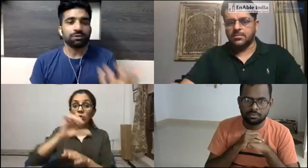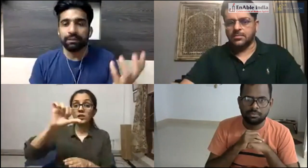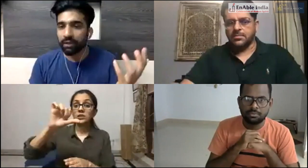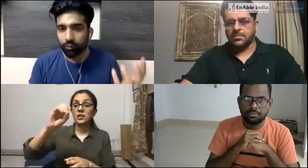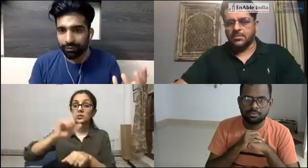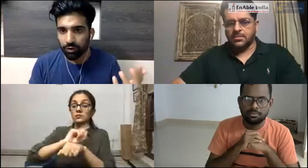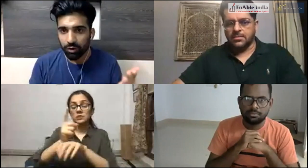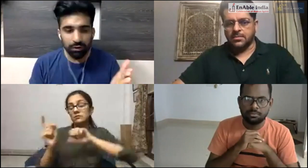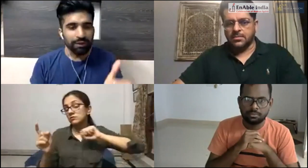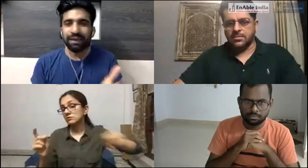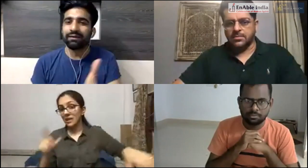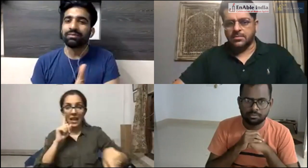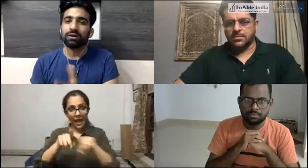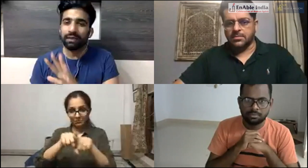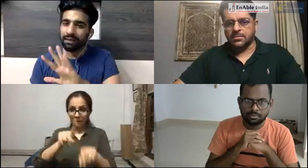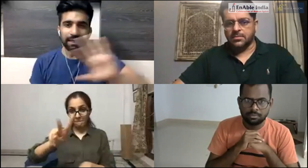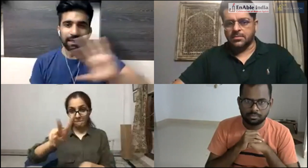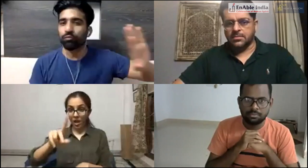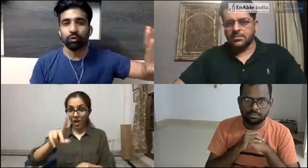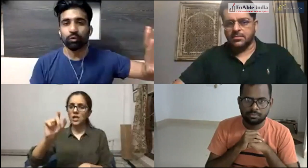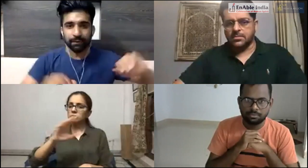you want to sleep at 12 o'clock,